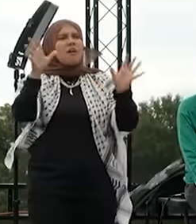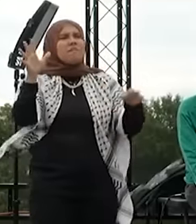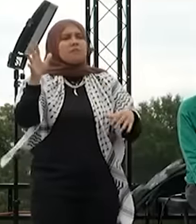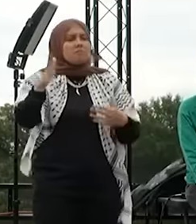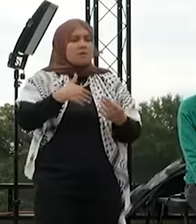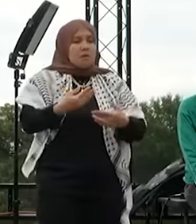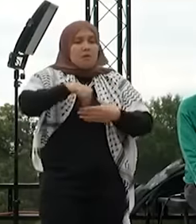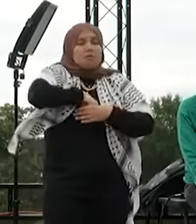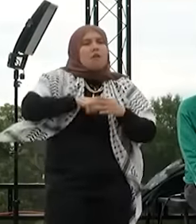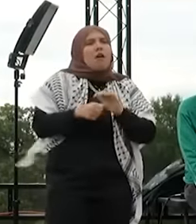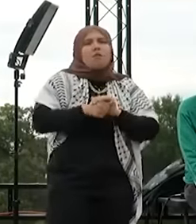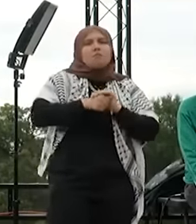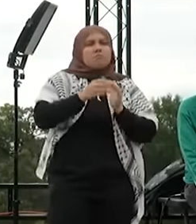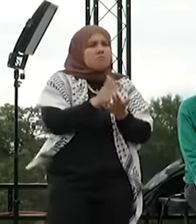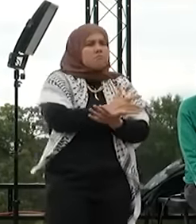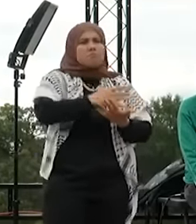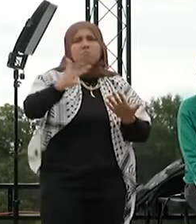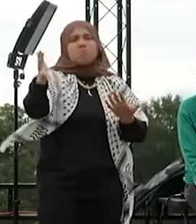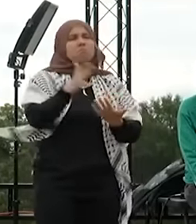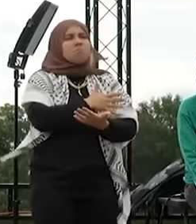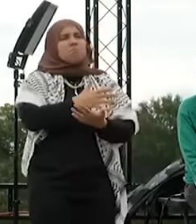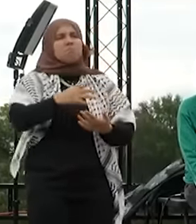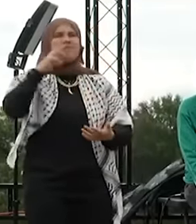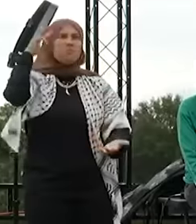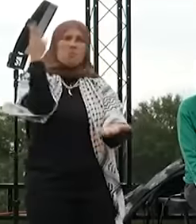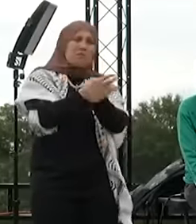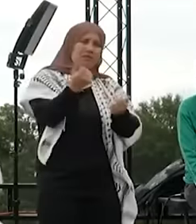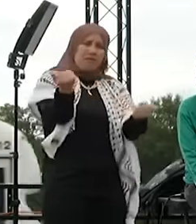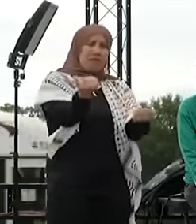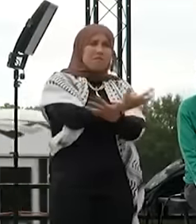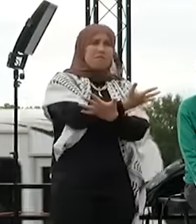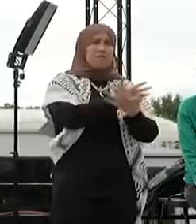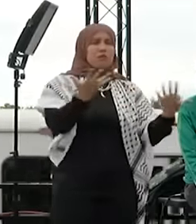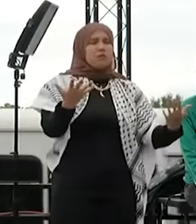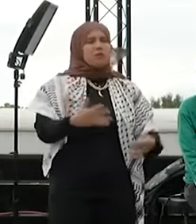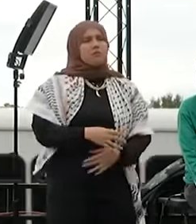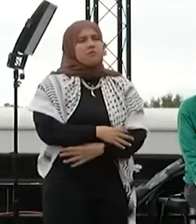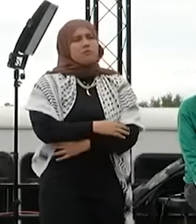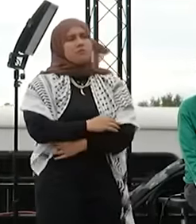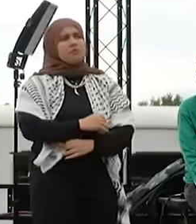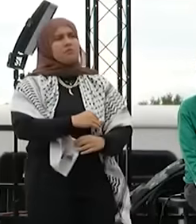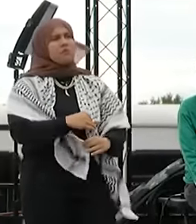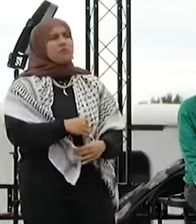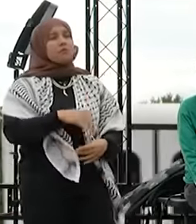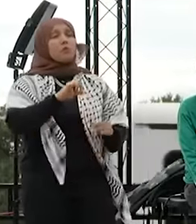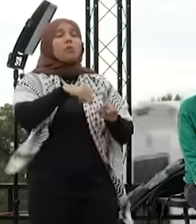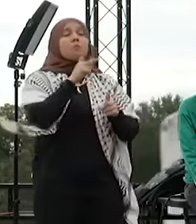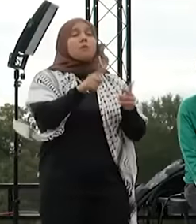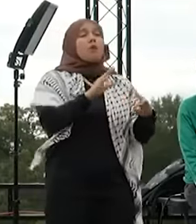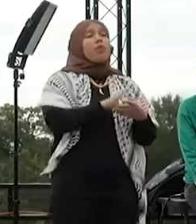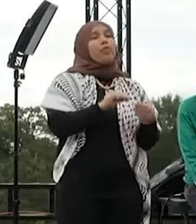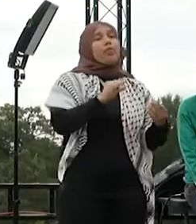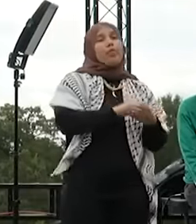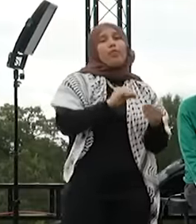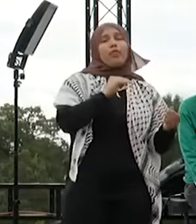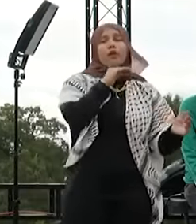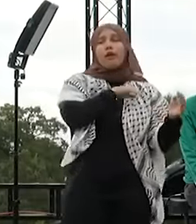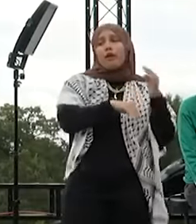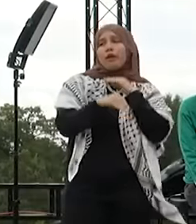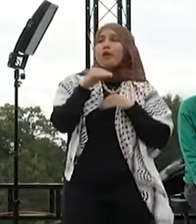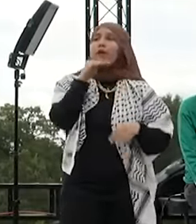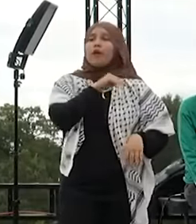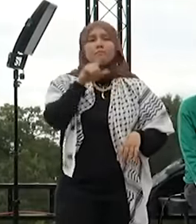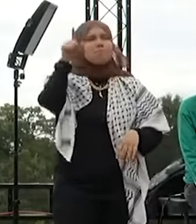that. And He is a witness when people fabricate lies and